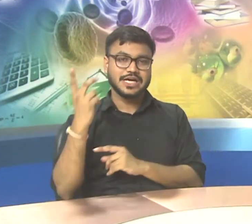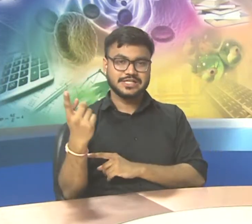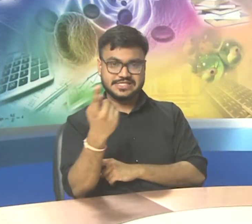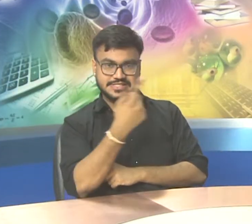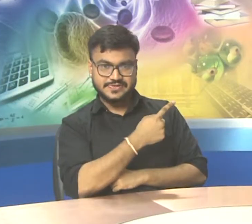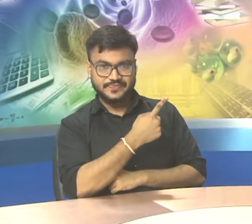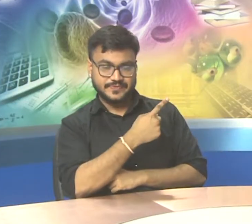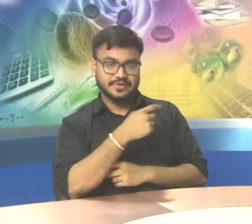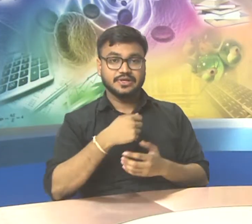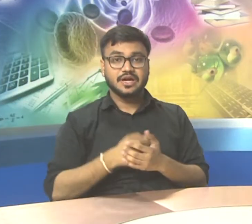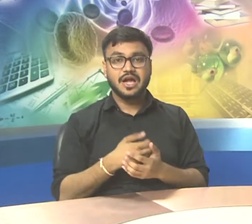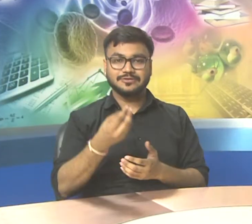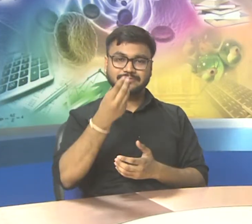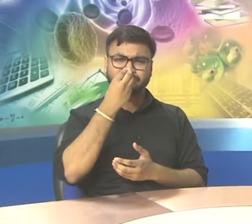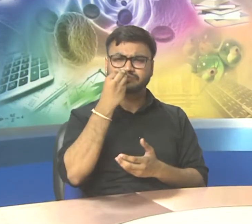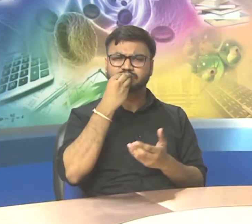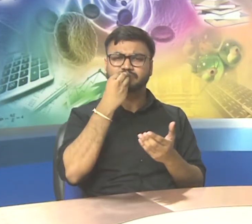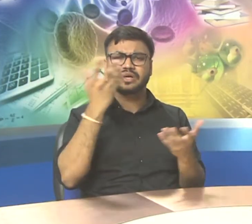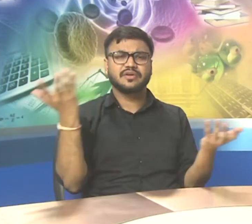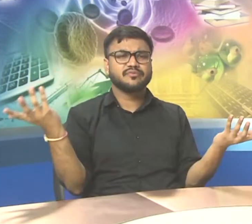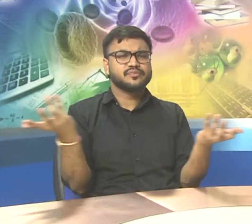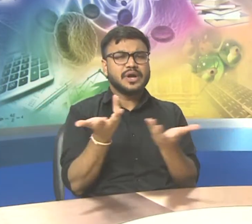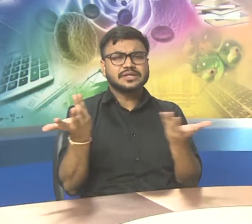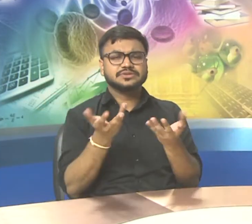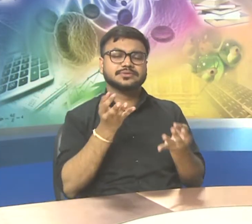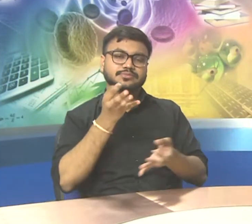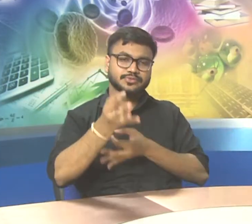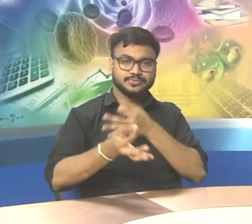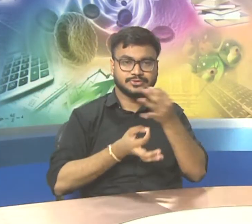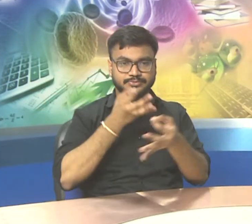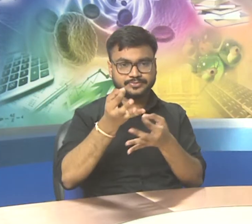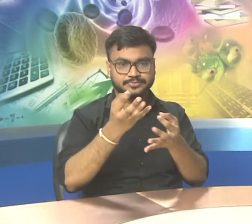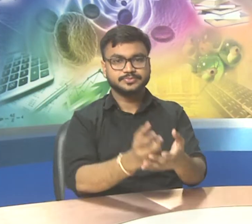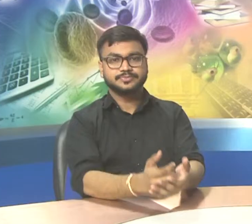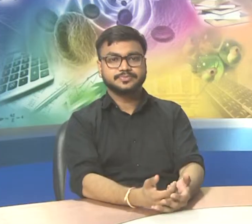Now let's start a topic which is what is food.